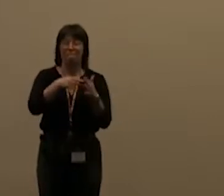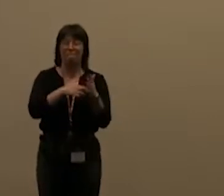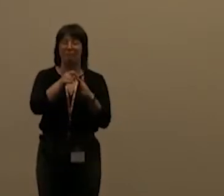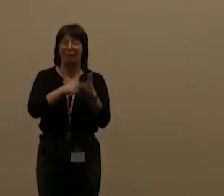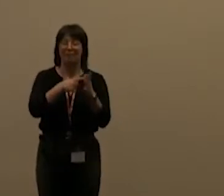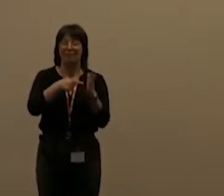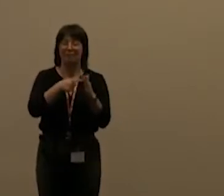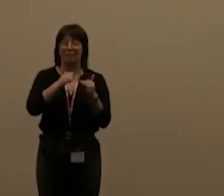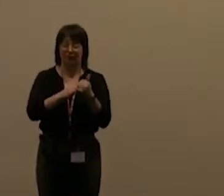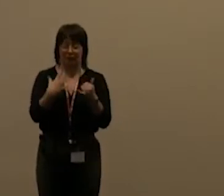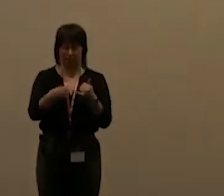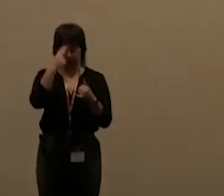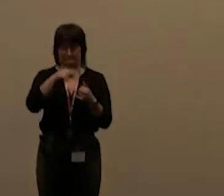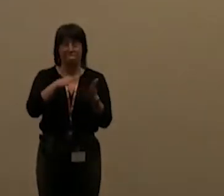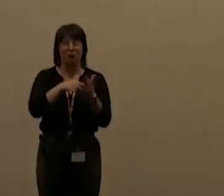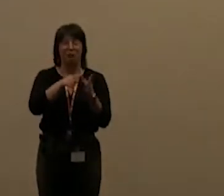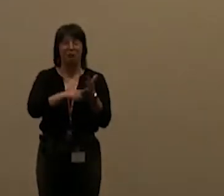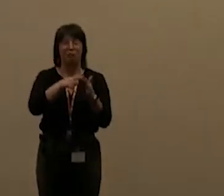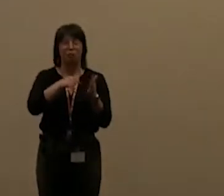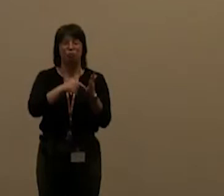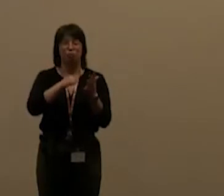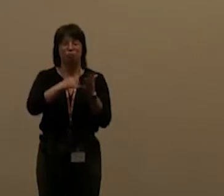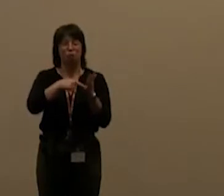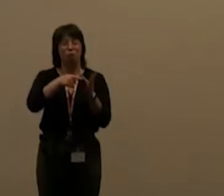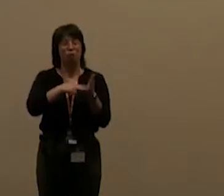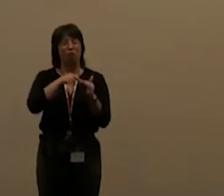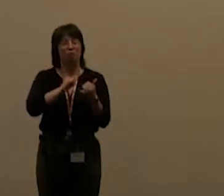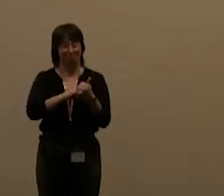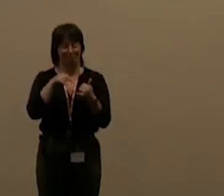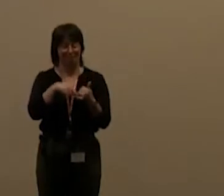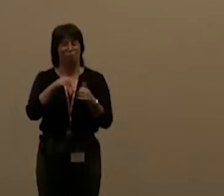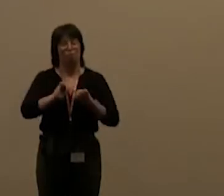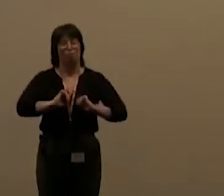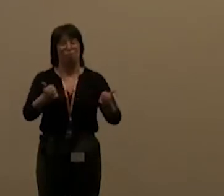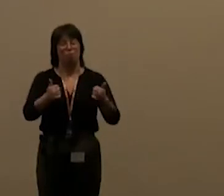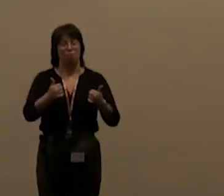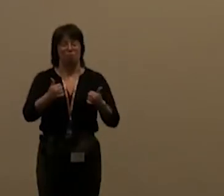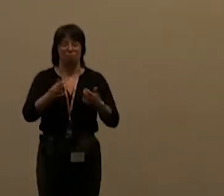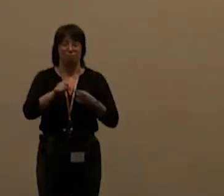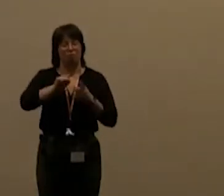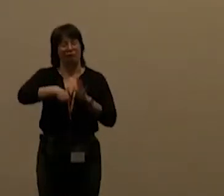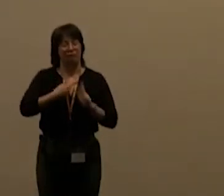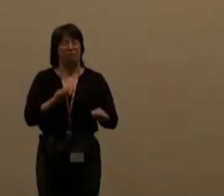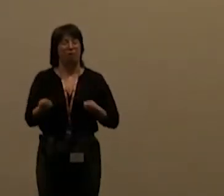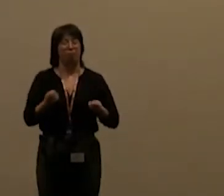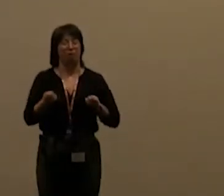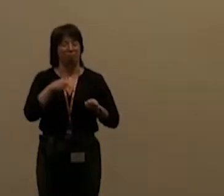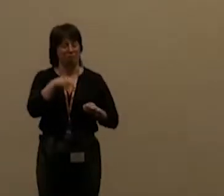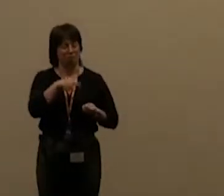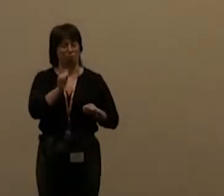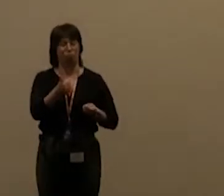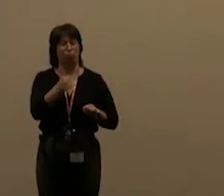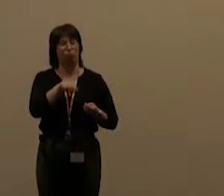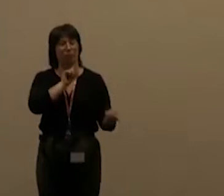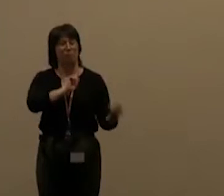is milestones. So this is really good for project management. I just want to show you how responsive and how